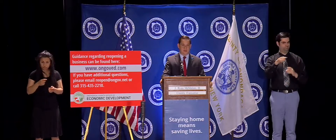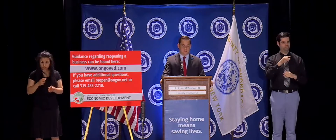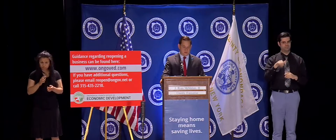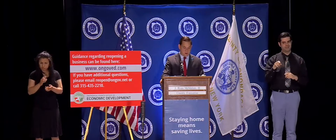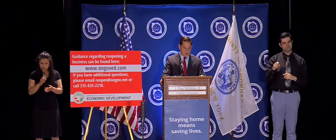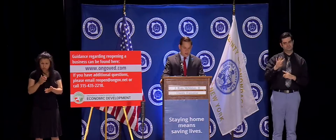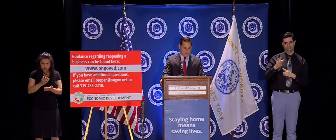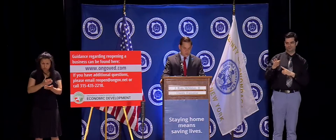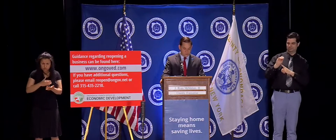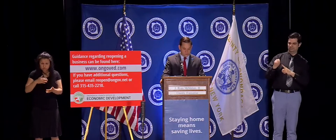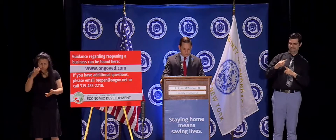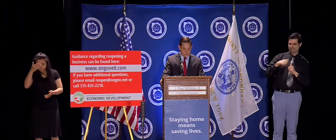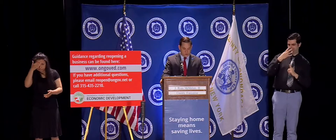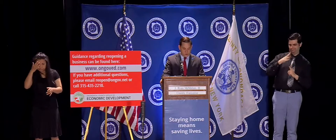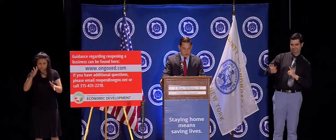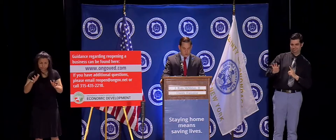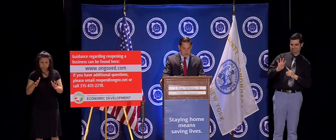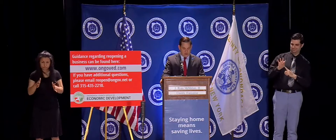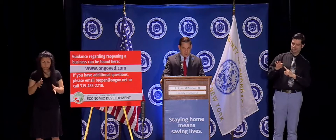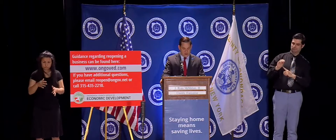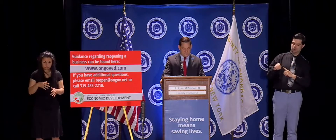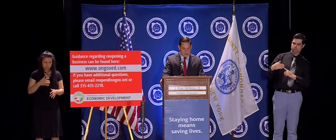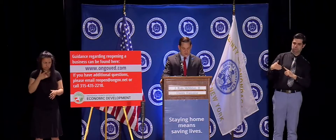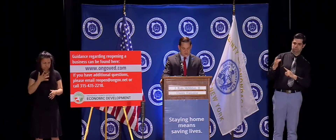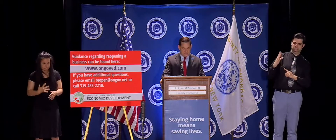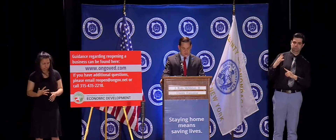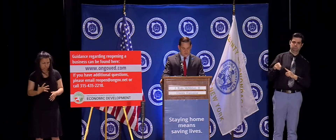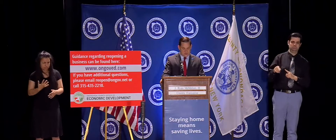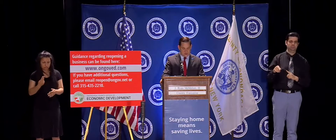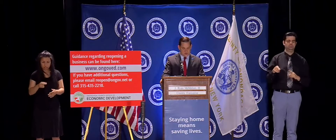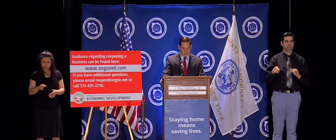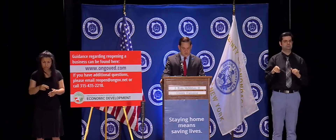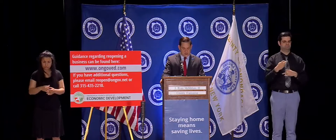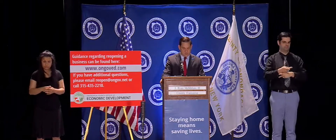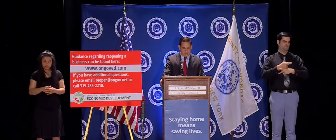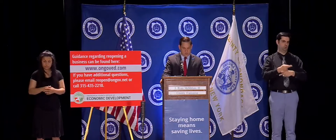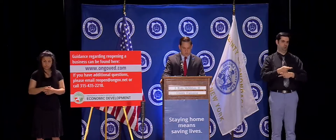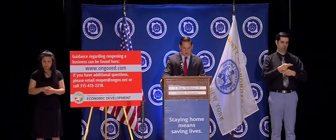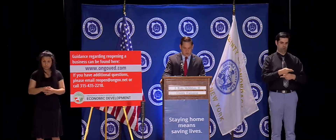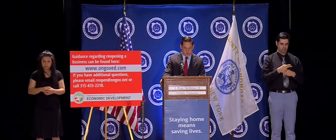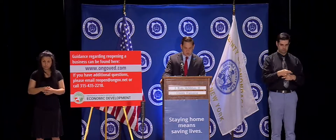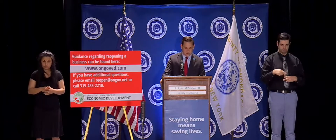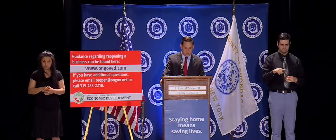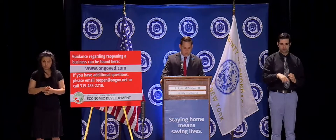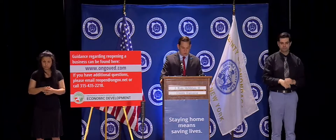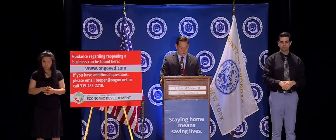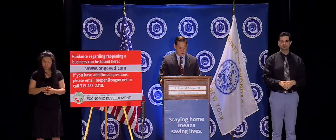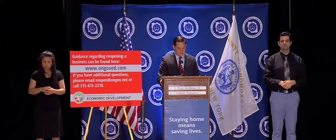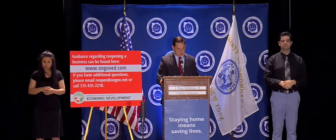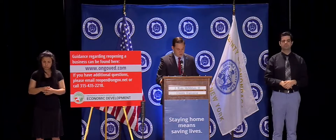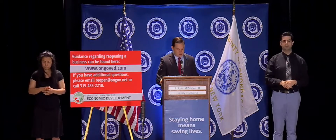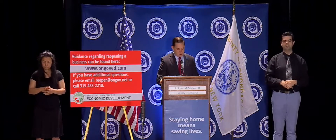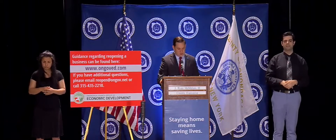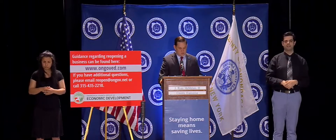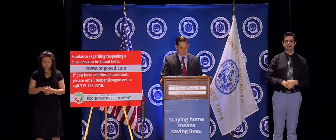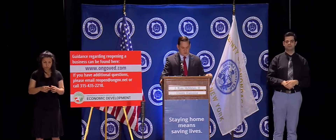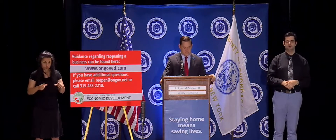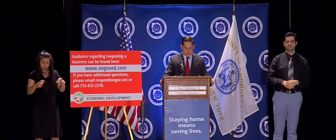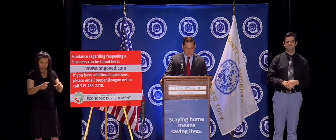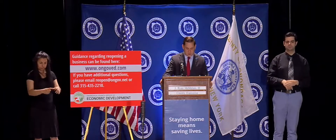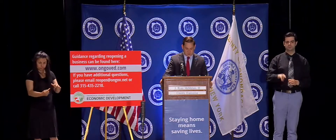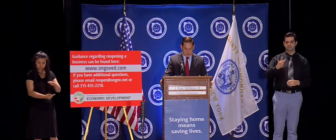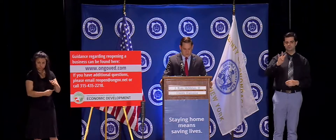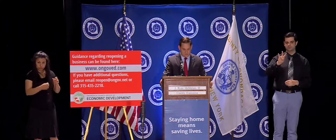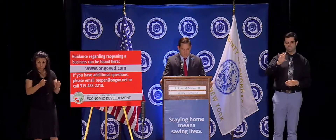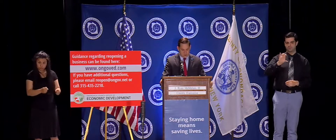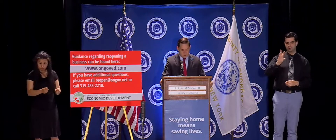in protecting our own health. We now have 1,768 people in isolation or quarantine. Number is about the